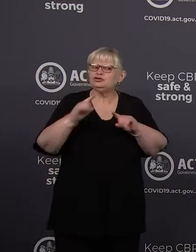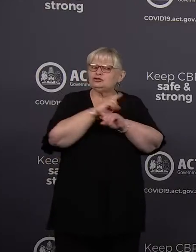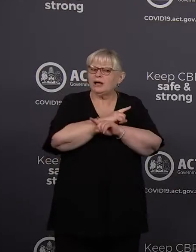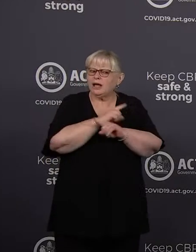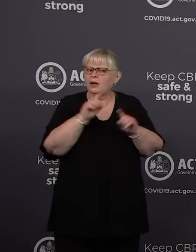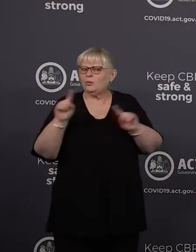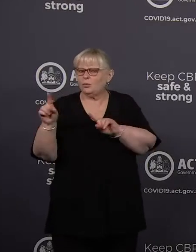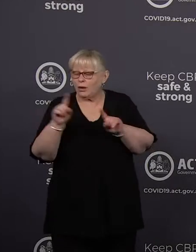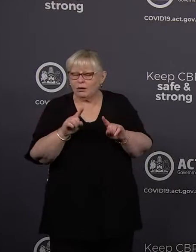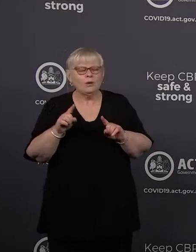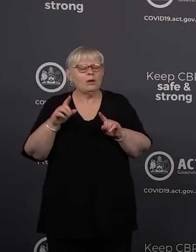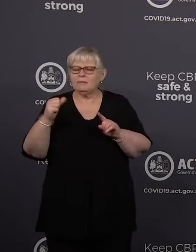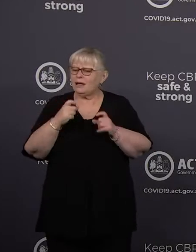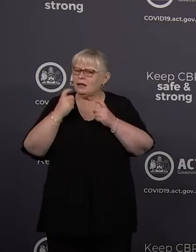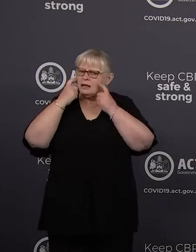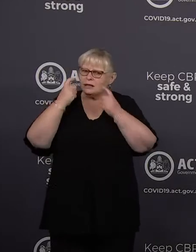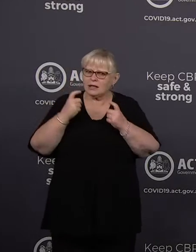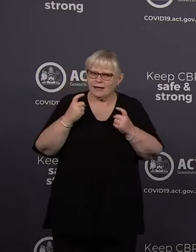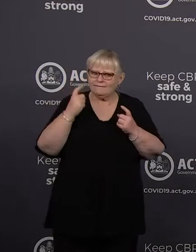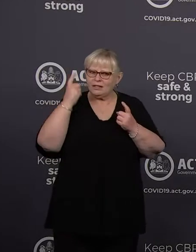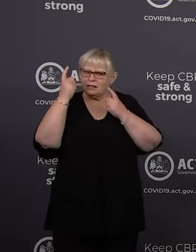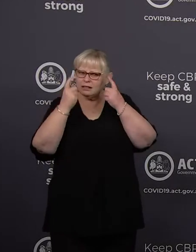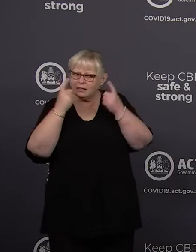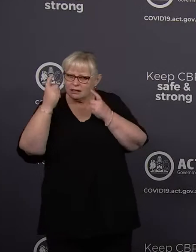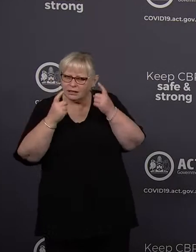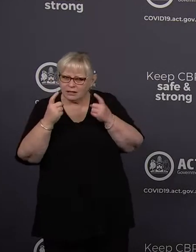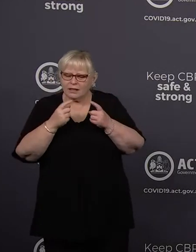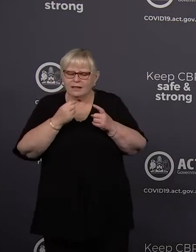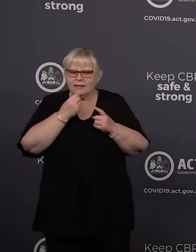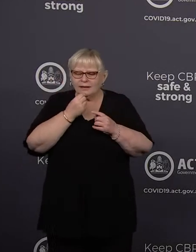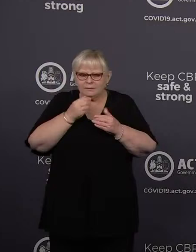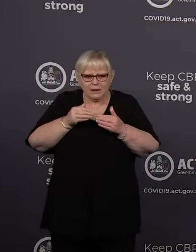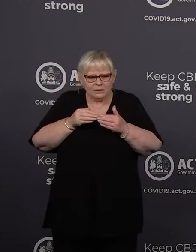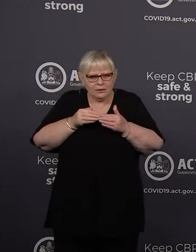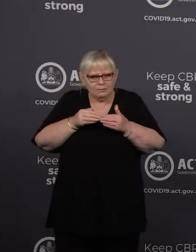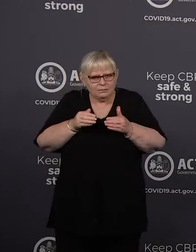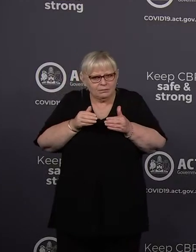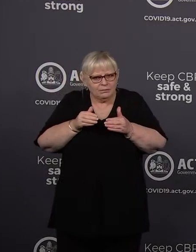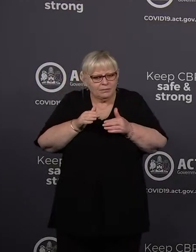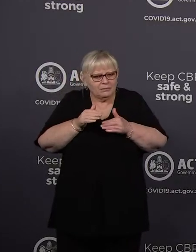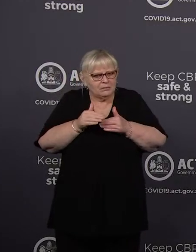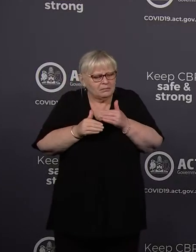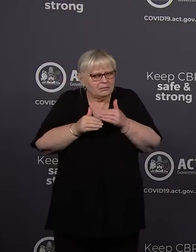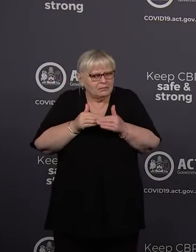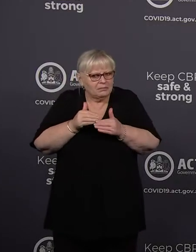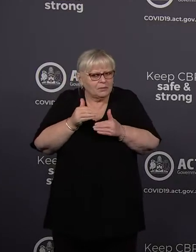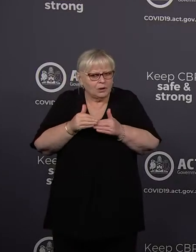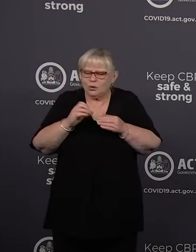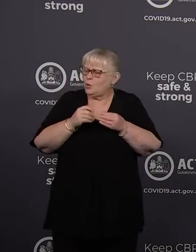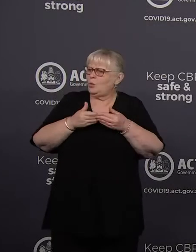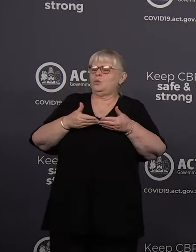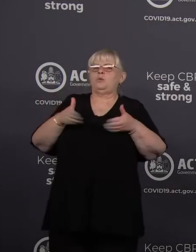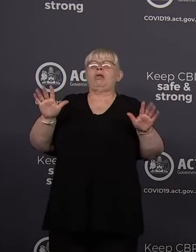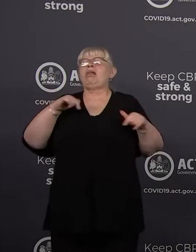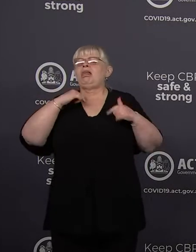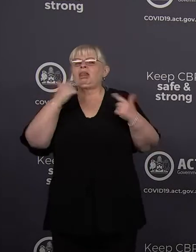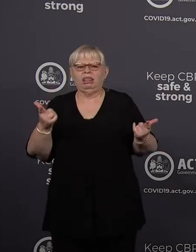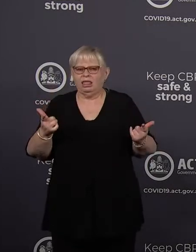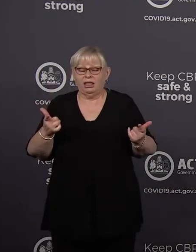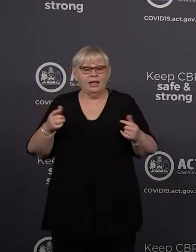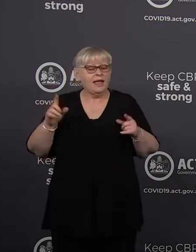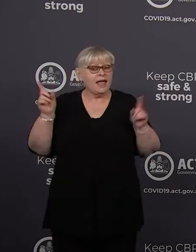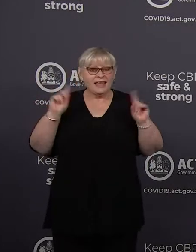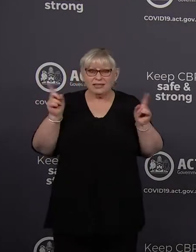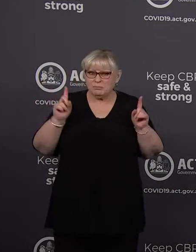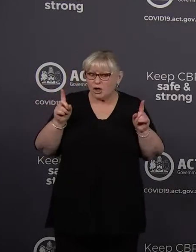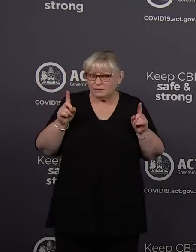careful and they need to be gradual, small steps forward. In the current climate,